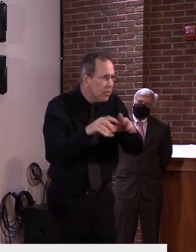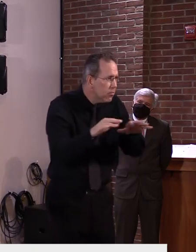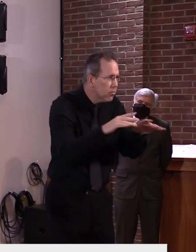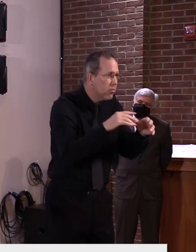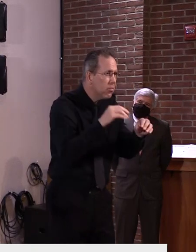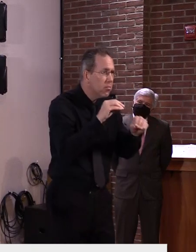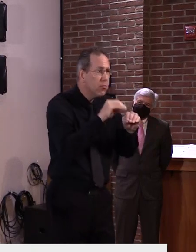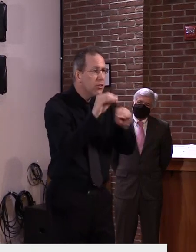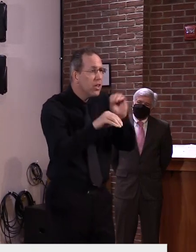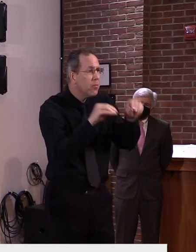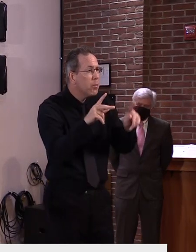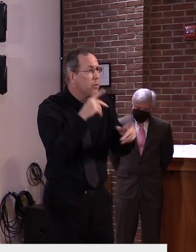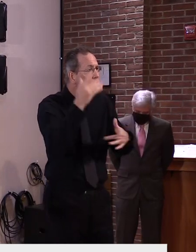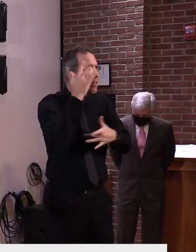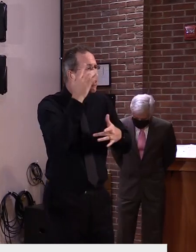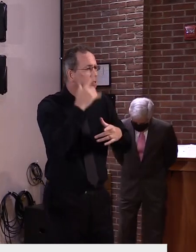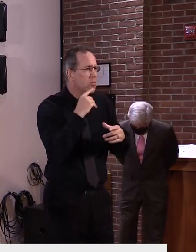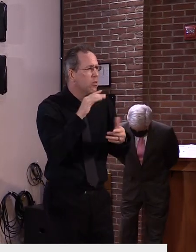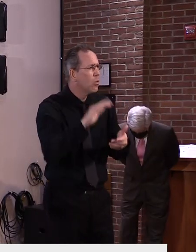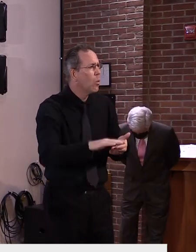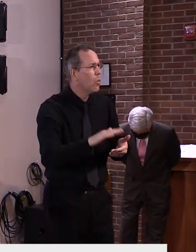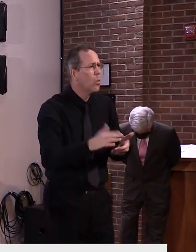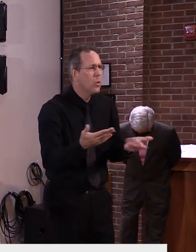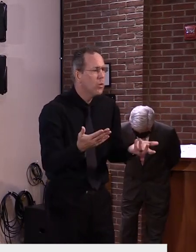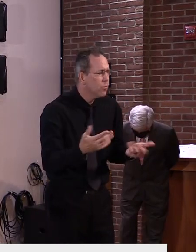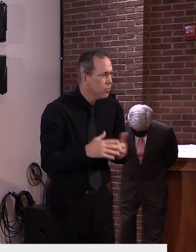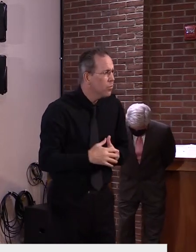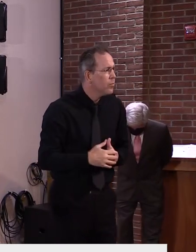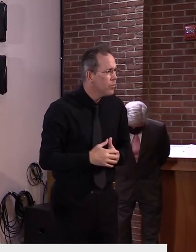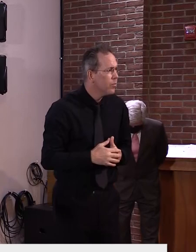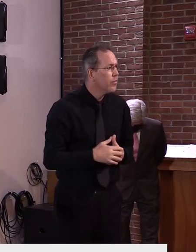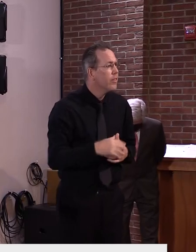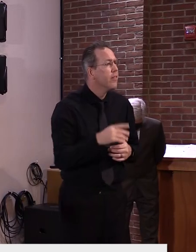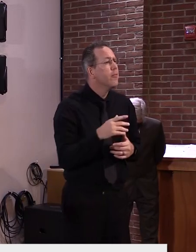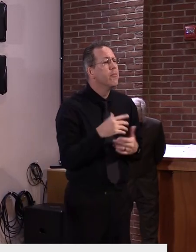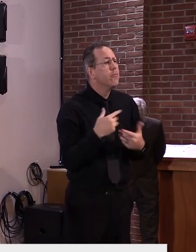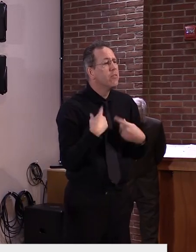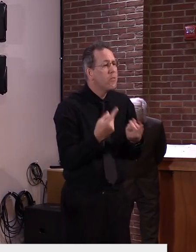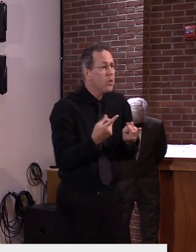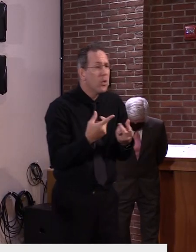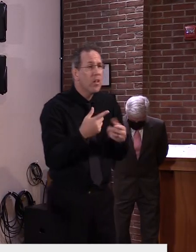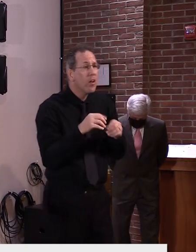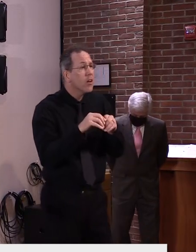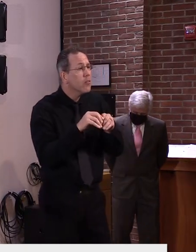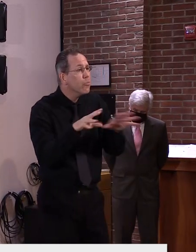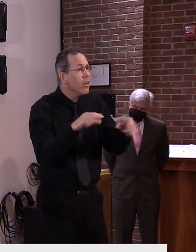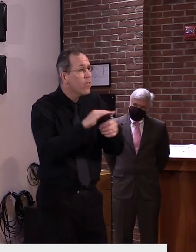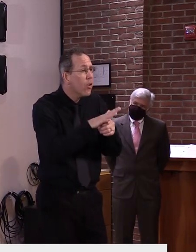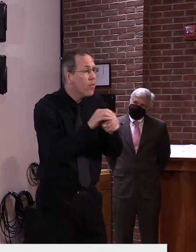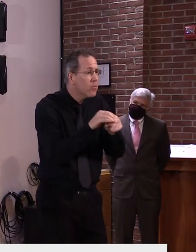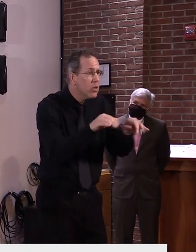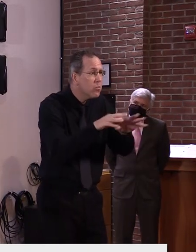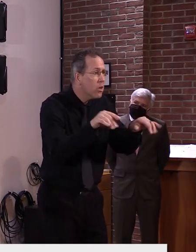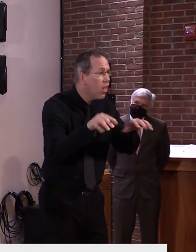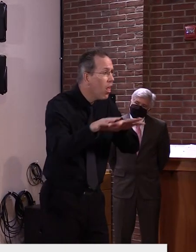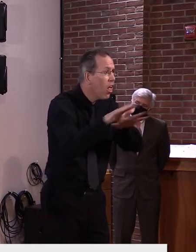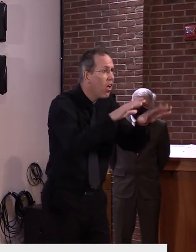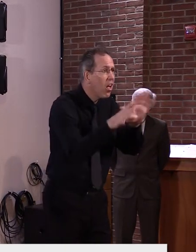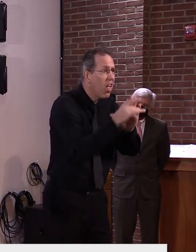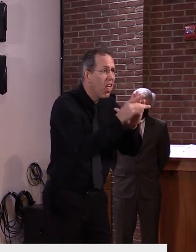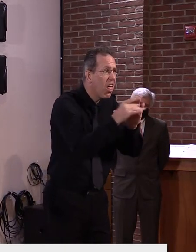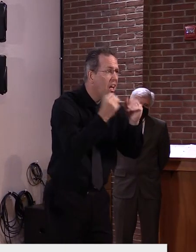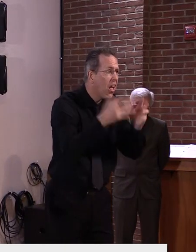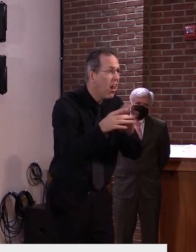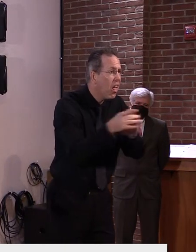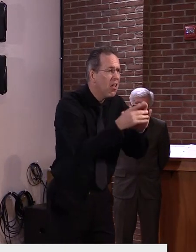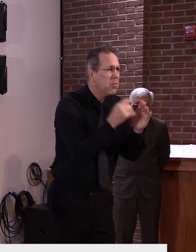noteworthy and that would indicate community transmission of virus. So, that's about as reassuring as I can